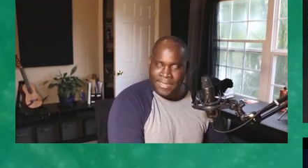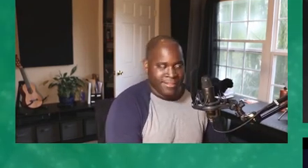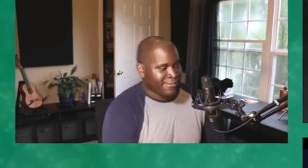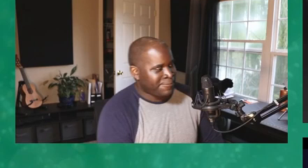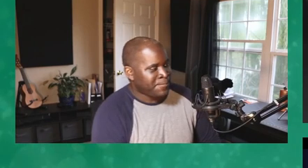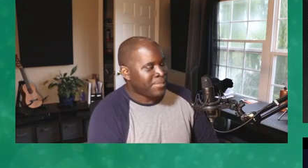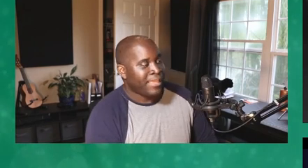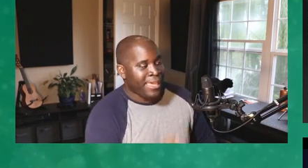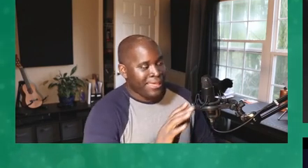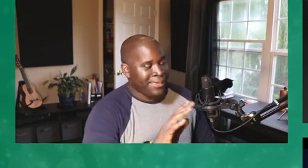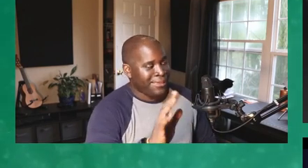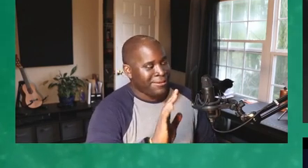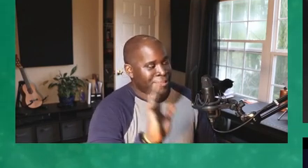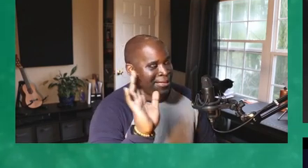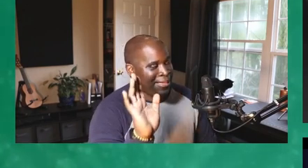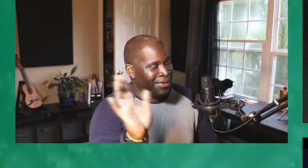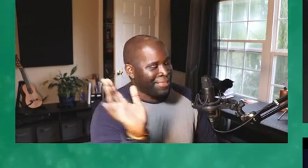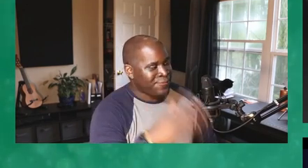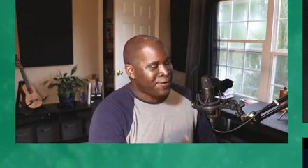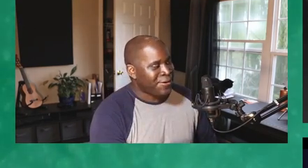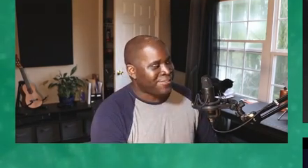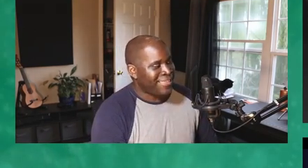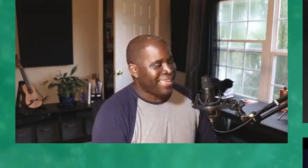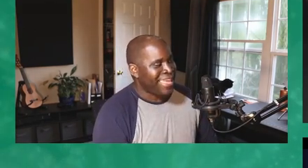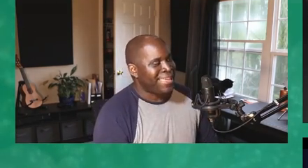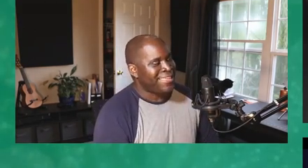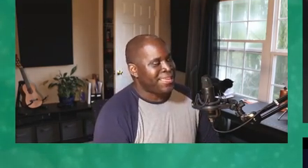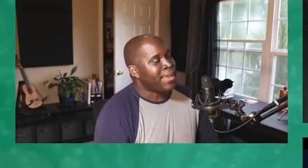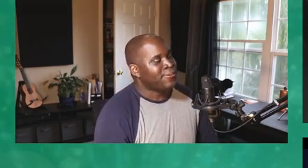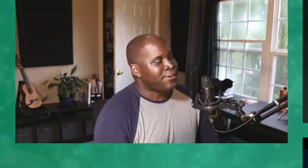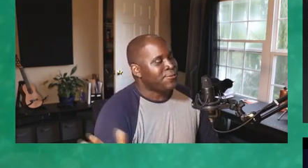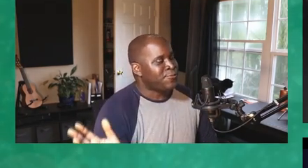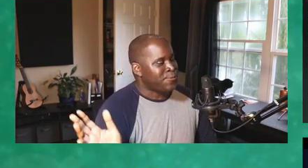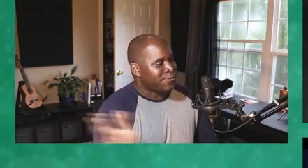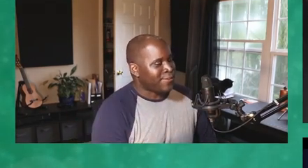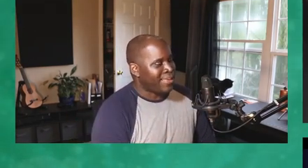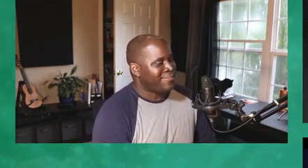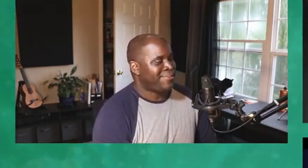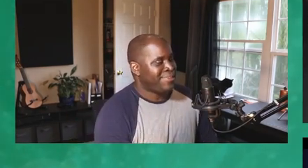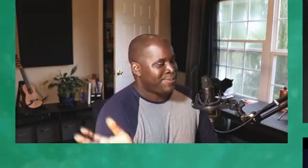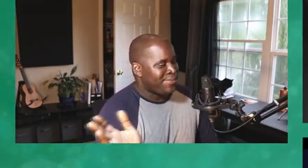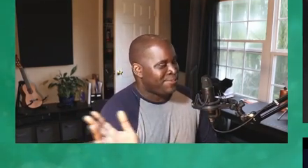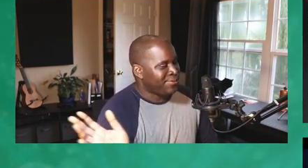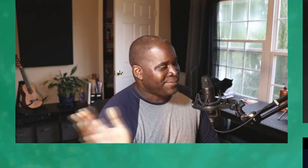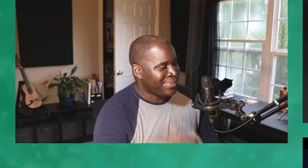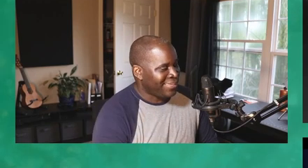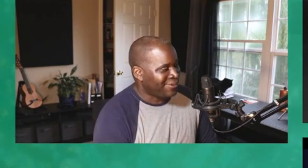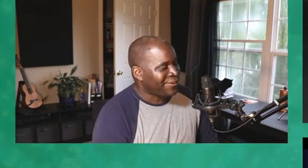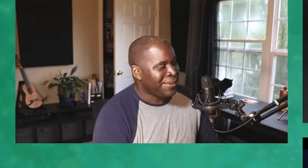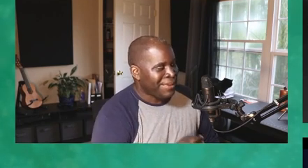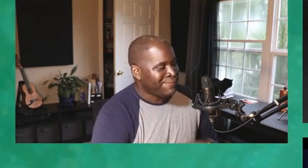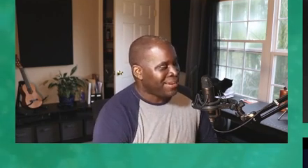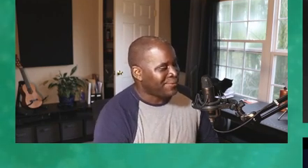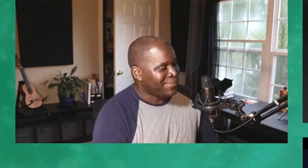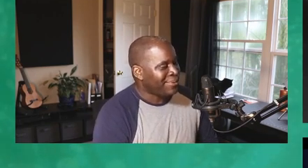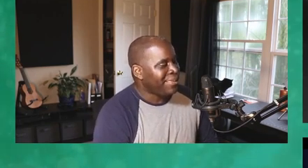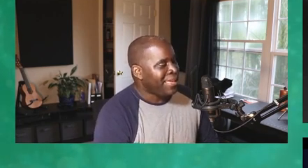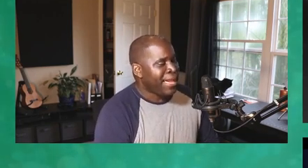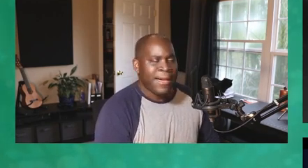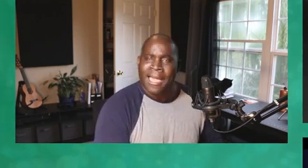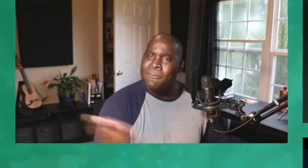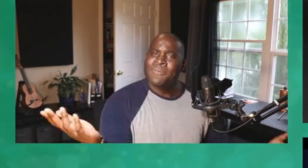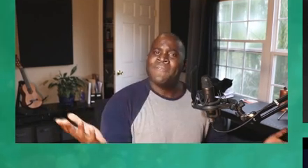generally it means as far as like, hey, you actually used real signs. You put them together. I'm fine with